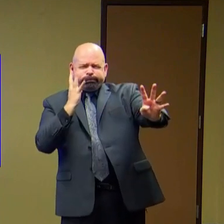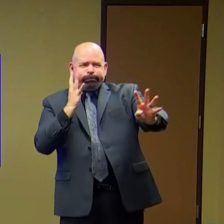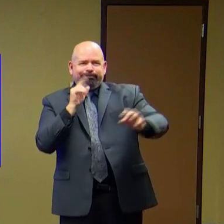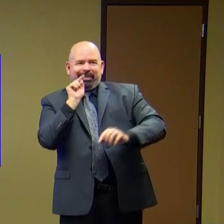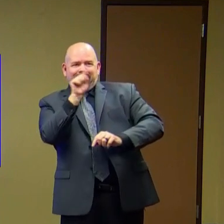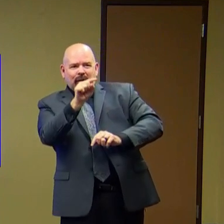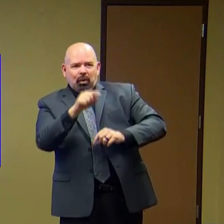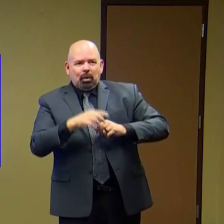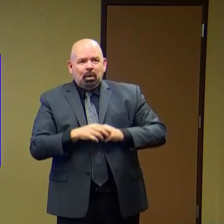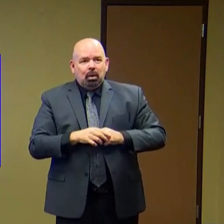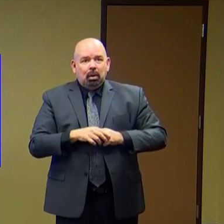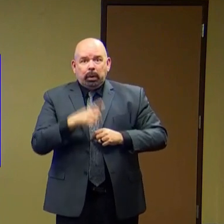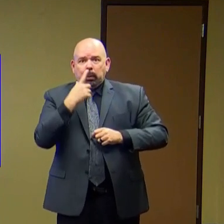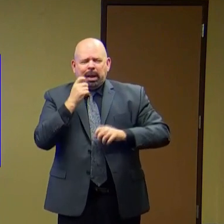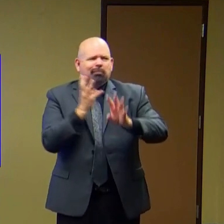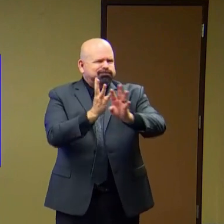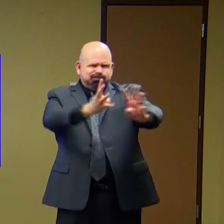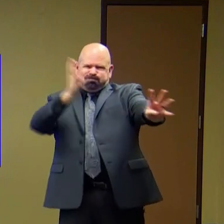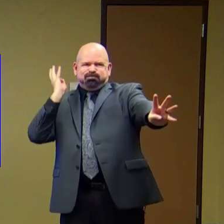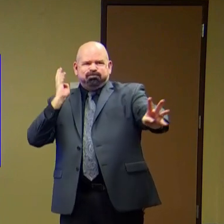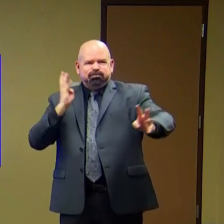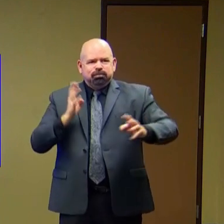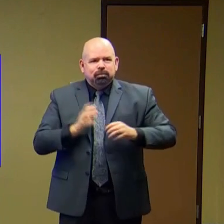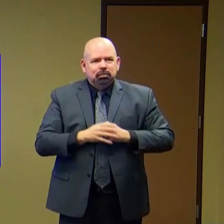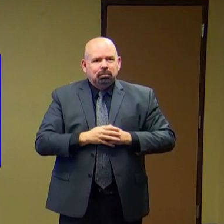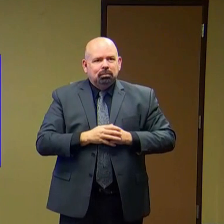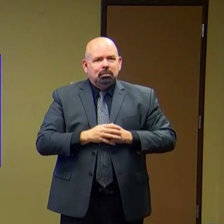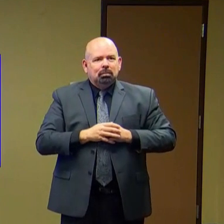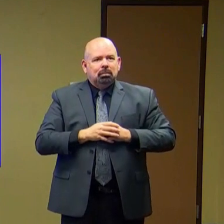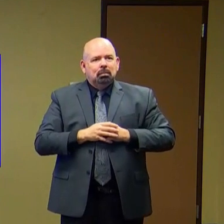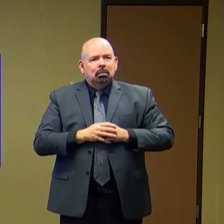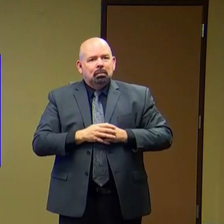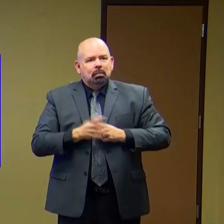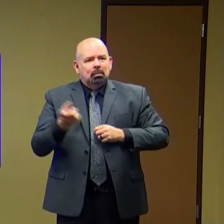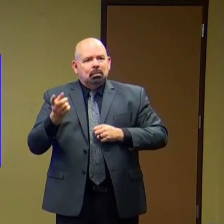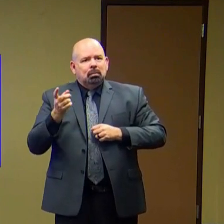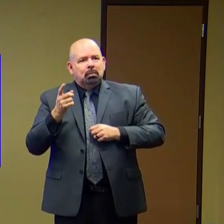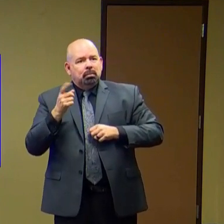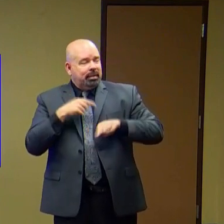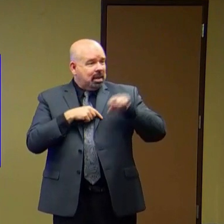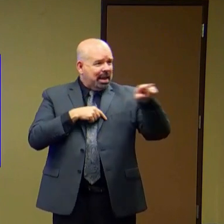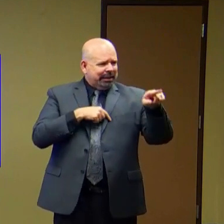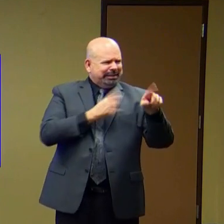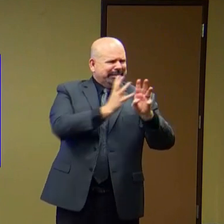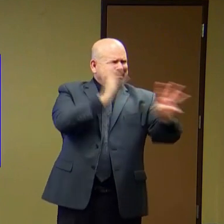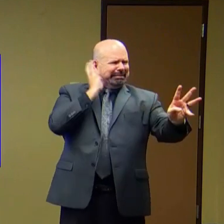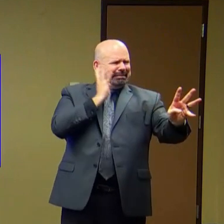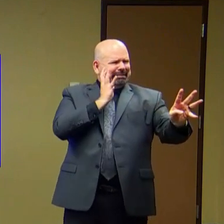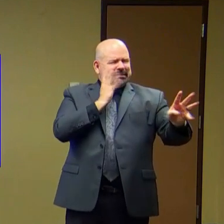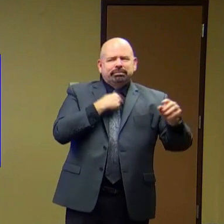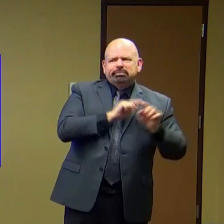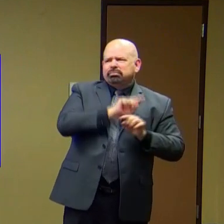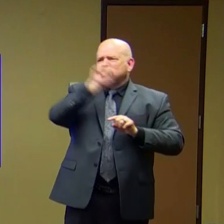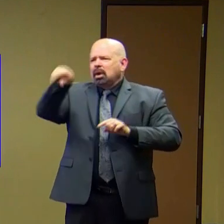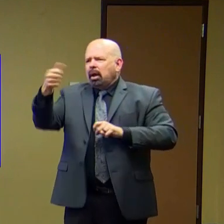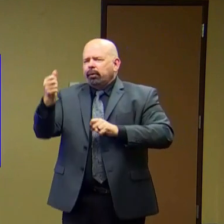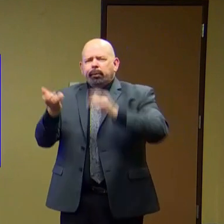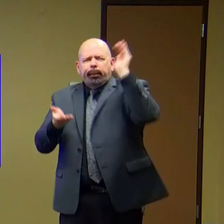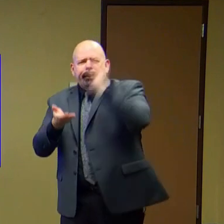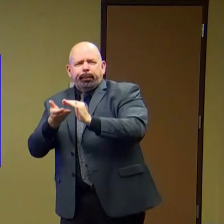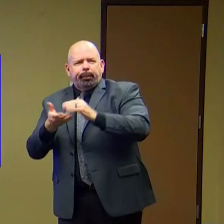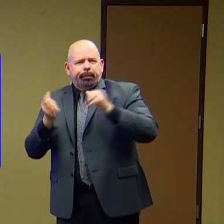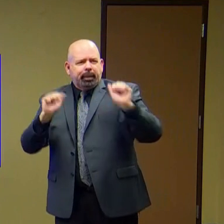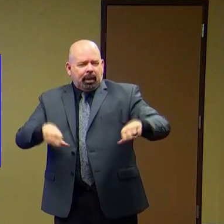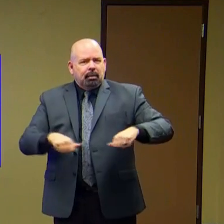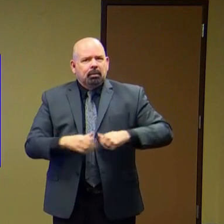runoffs, we were able to do voting safely. You should not worry about going to vote. They're taking extraordinary measures to keep you